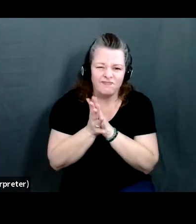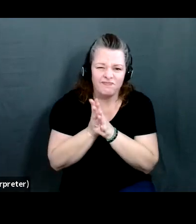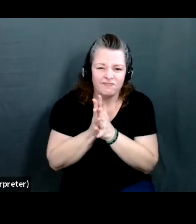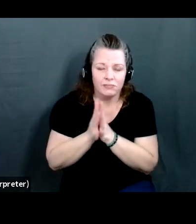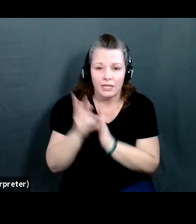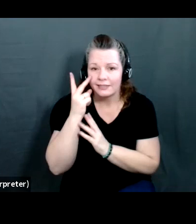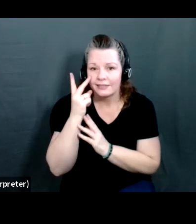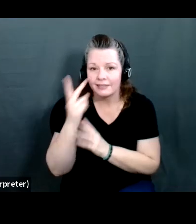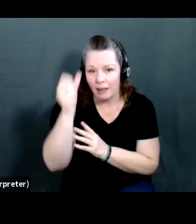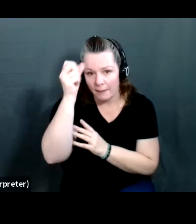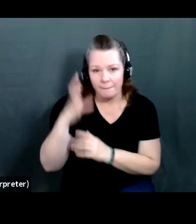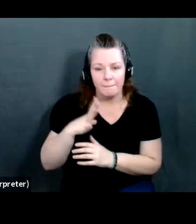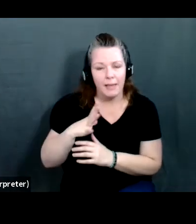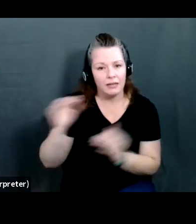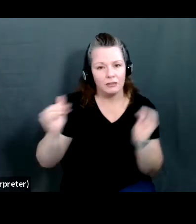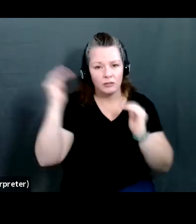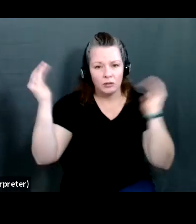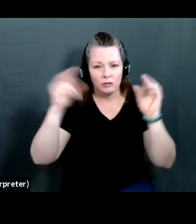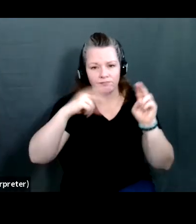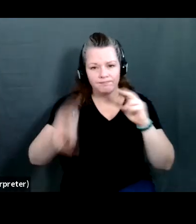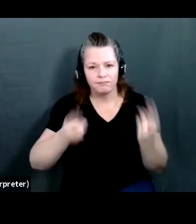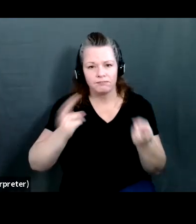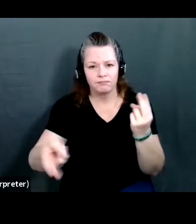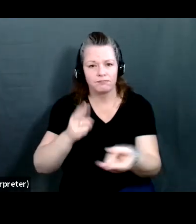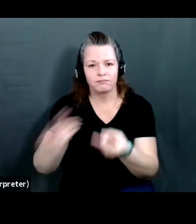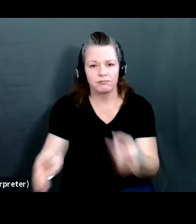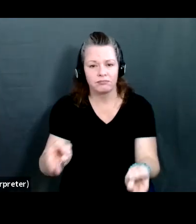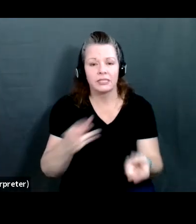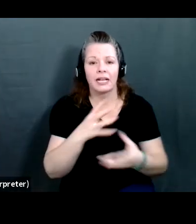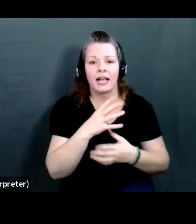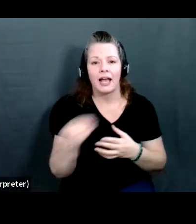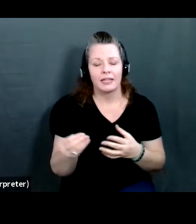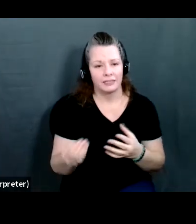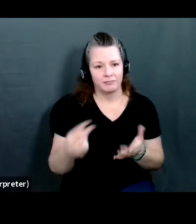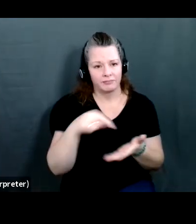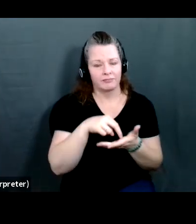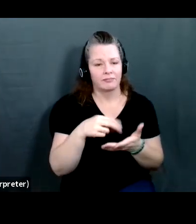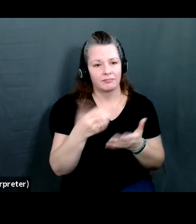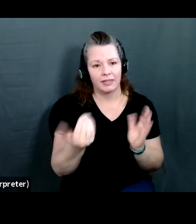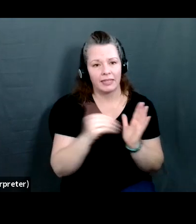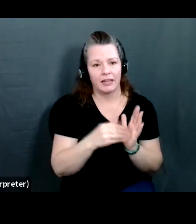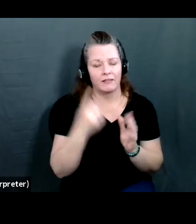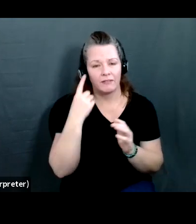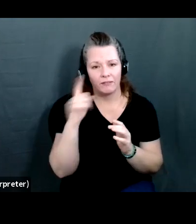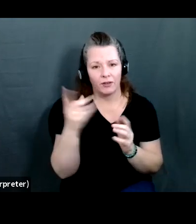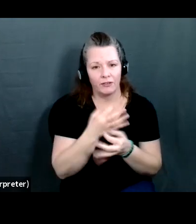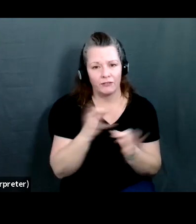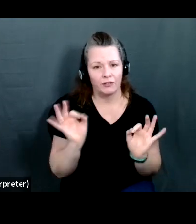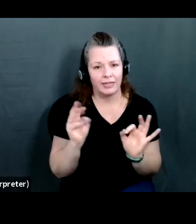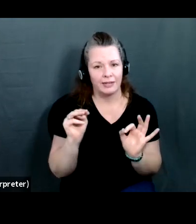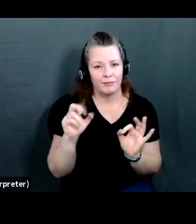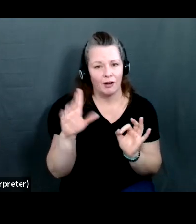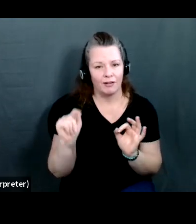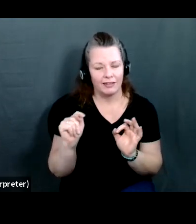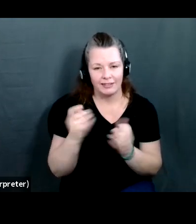grown men like timber and reassemble them for maximum yield in the free market economy.